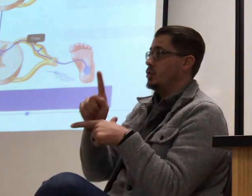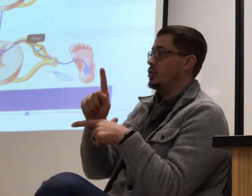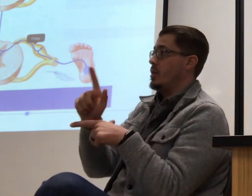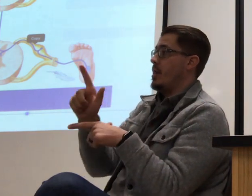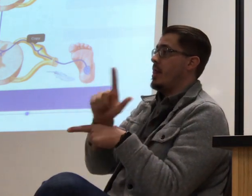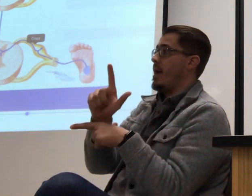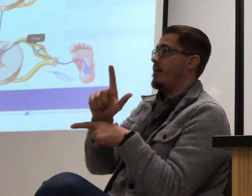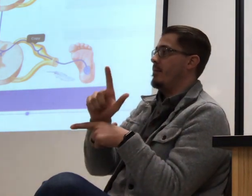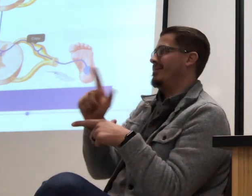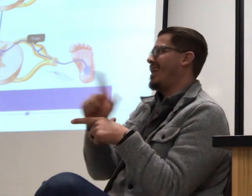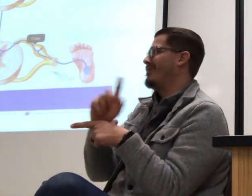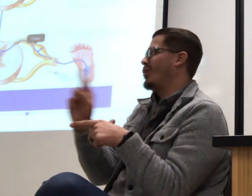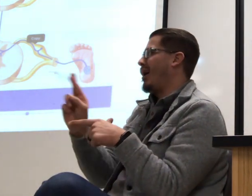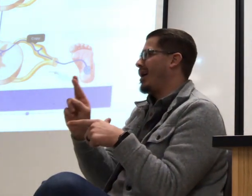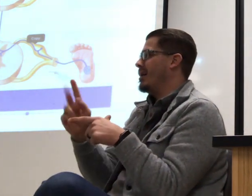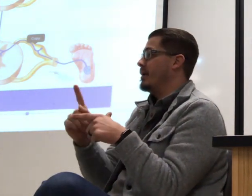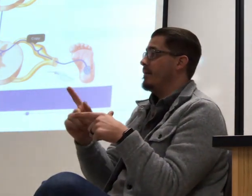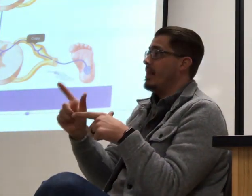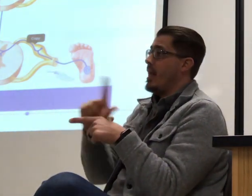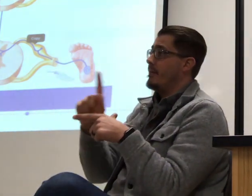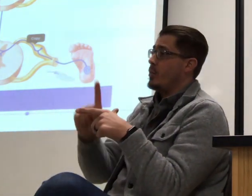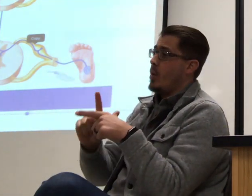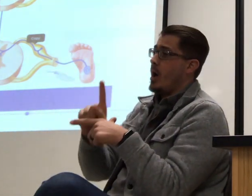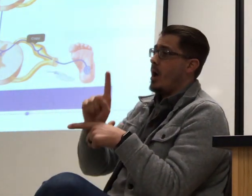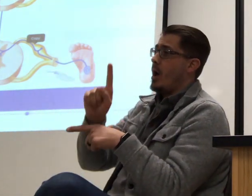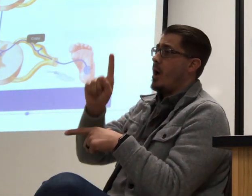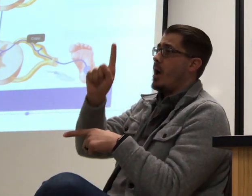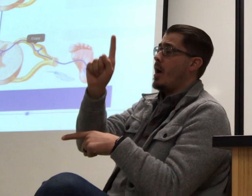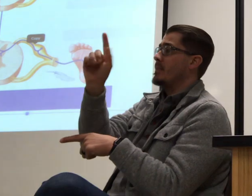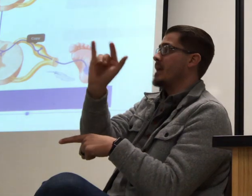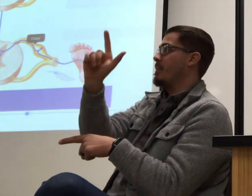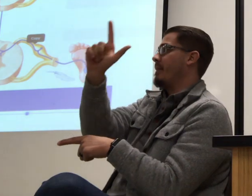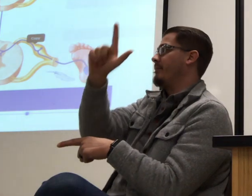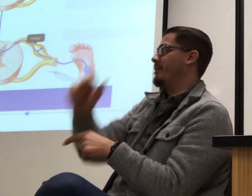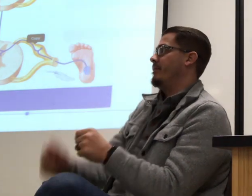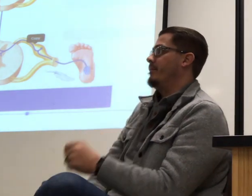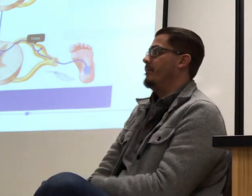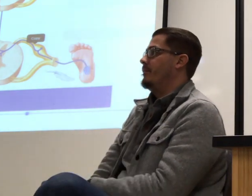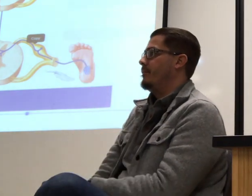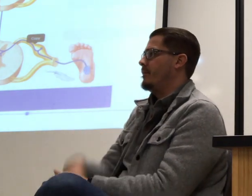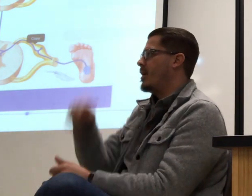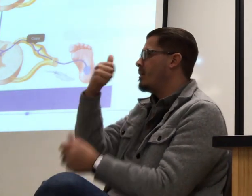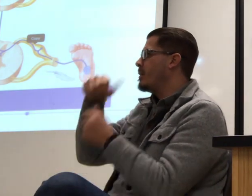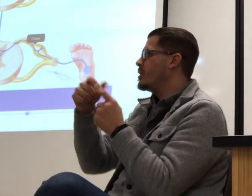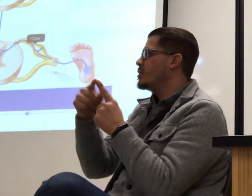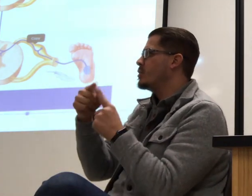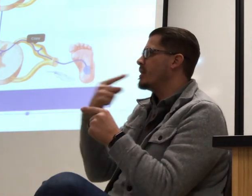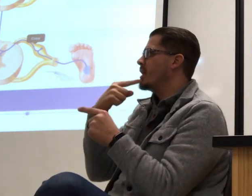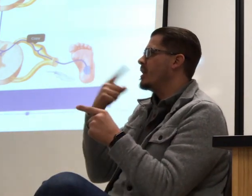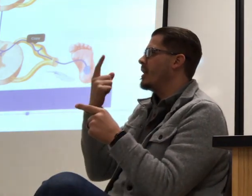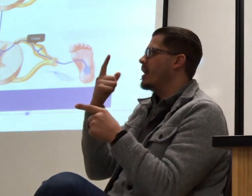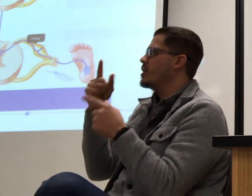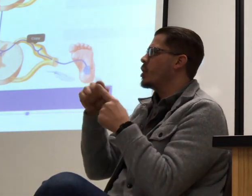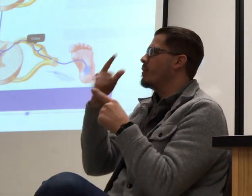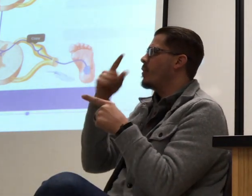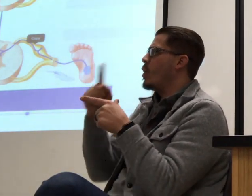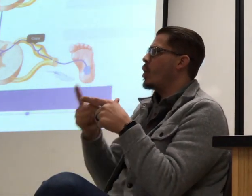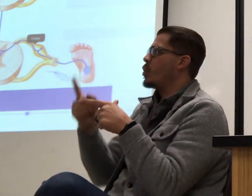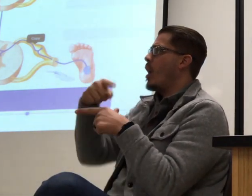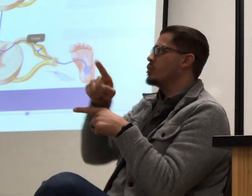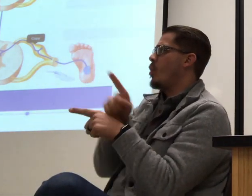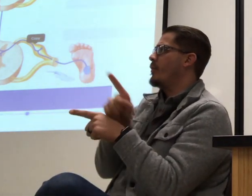Side is left or right. Okay. You remember, I won't write it. Do you remember the term I said for crossover from right to